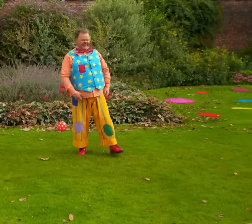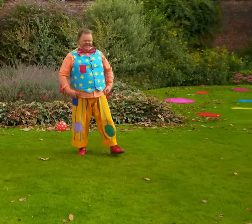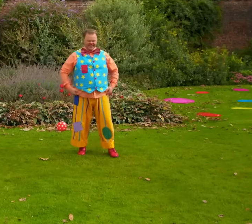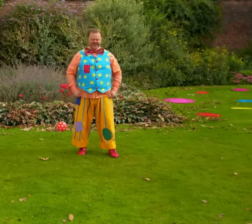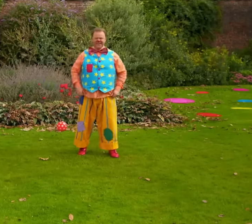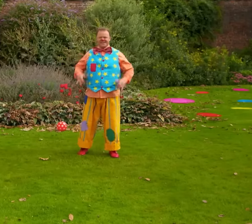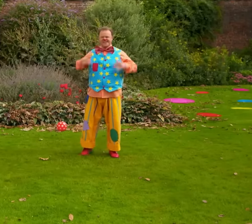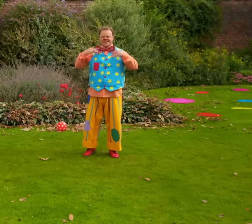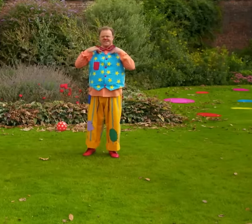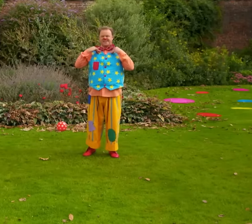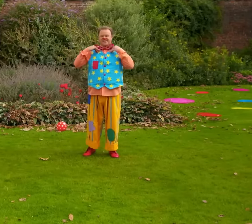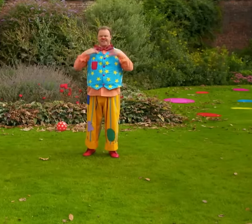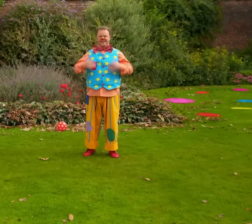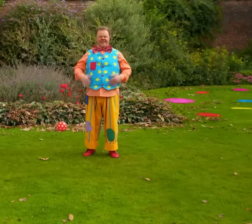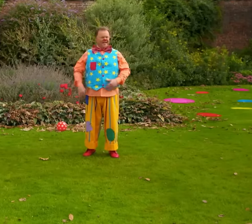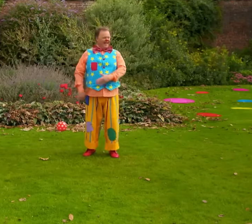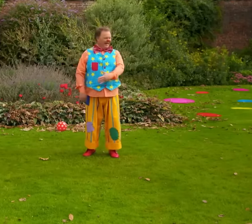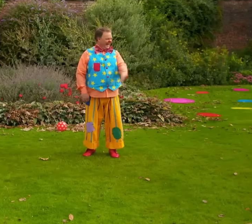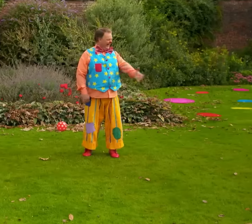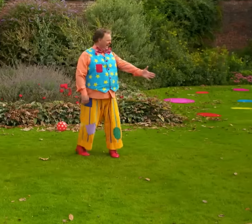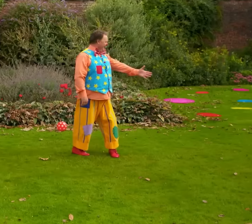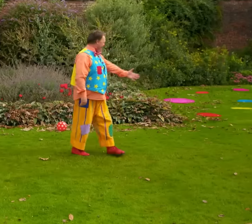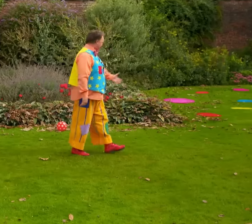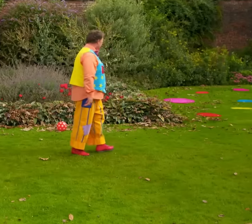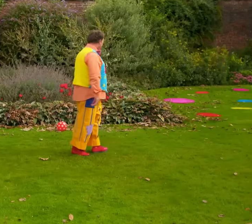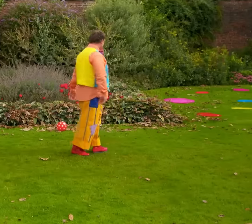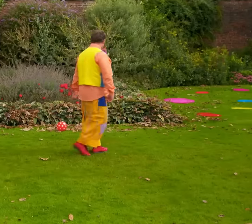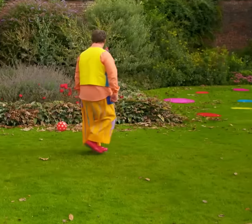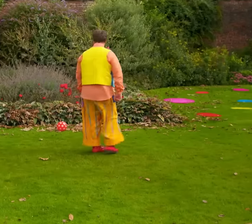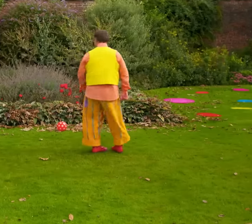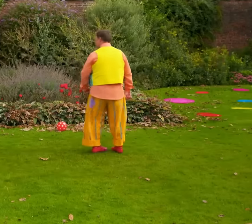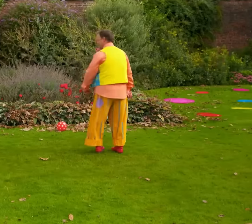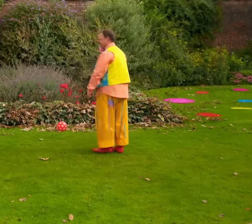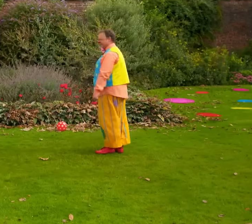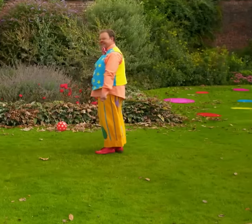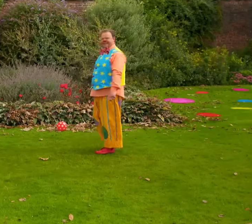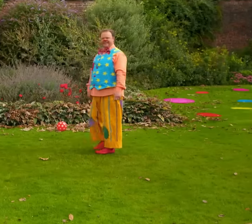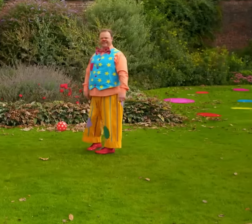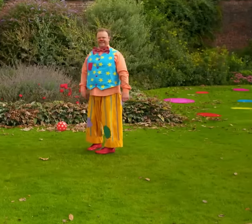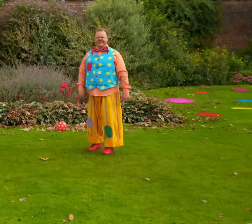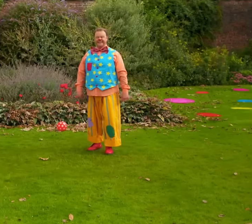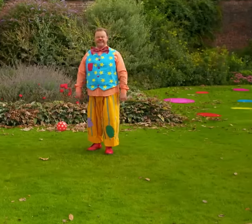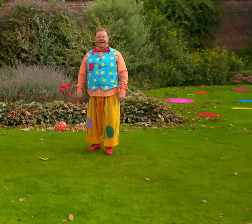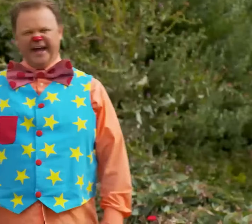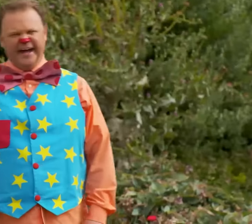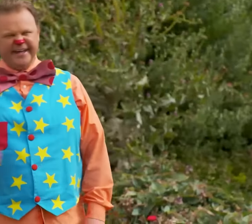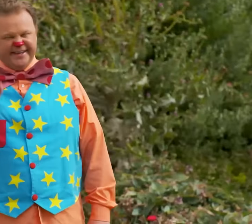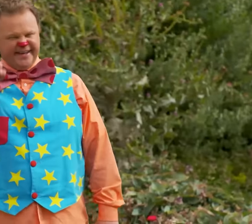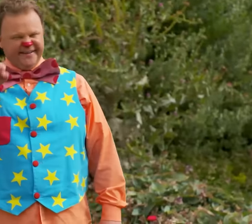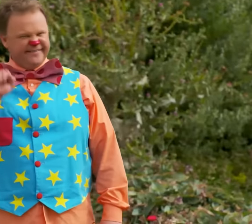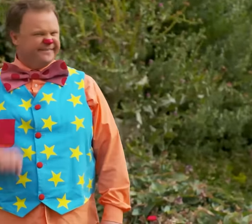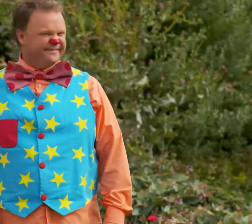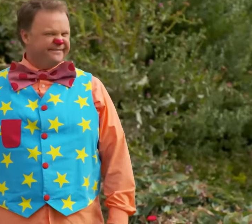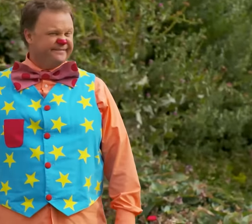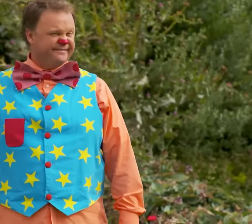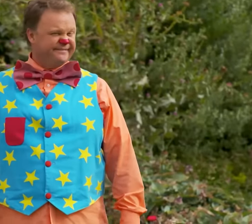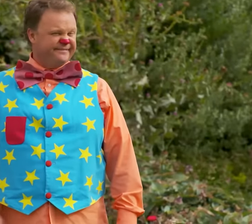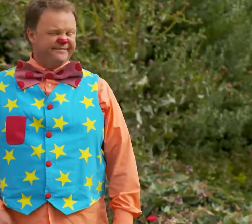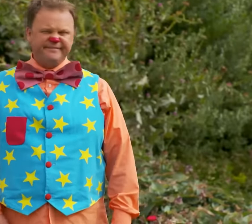are no awesome leaves in the way. Ah. Before we go, Mr. Tumble. Yes? Please, can you show